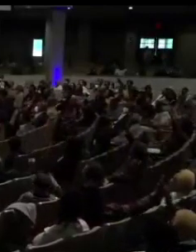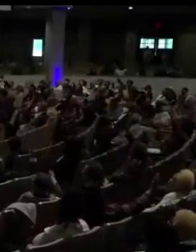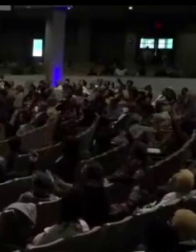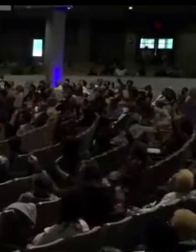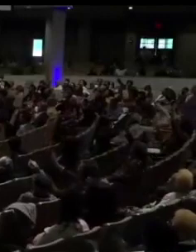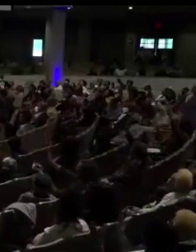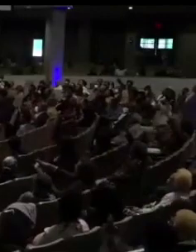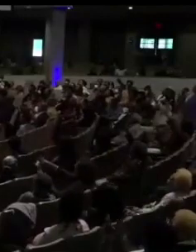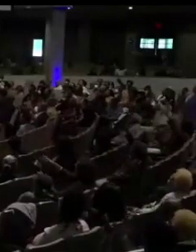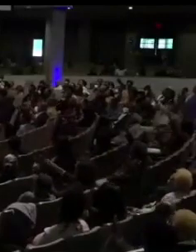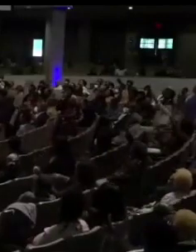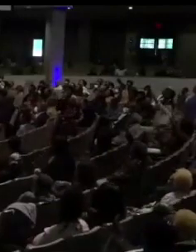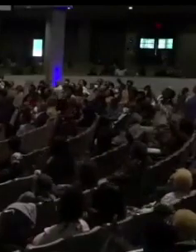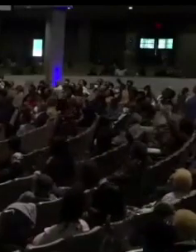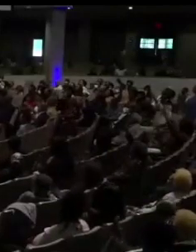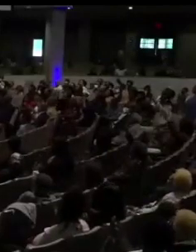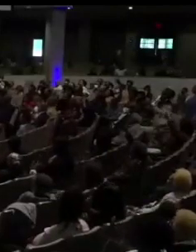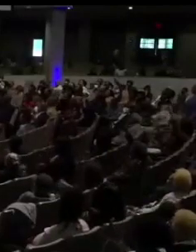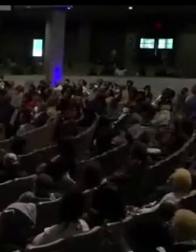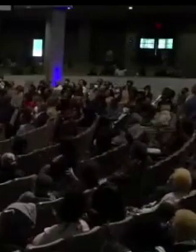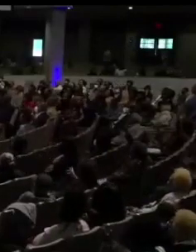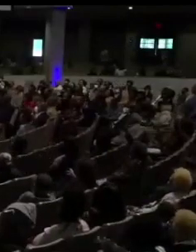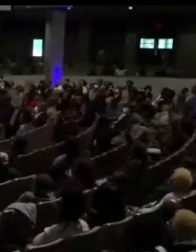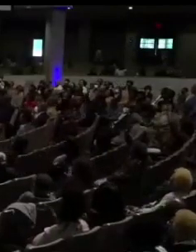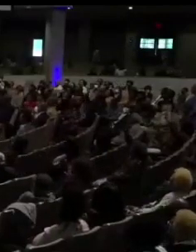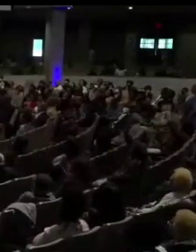I'm still here.